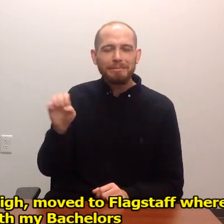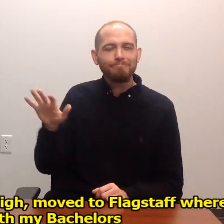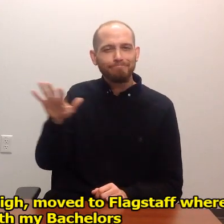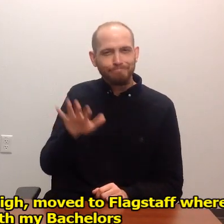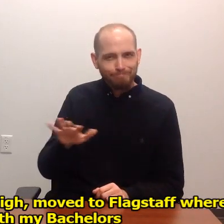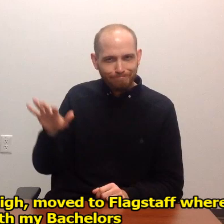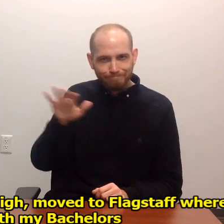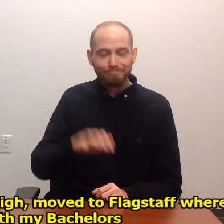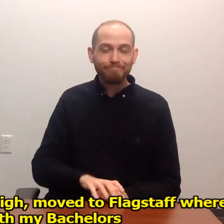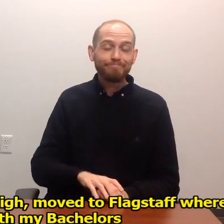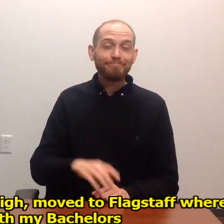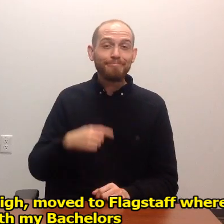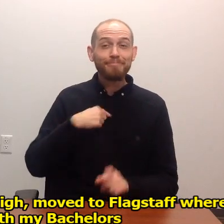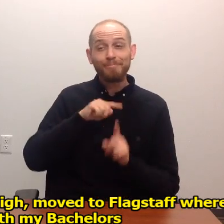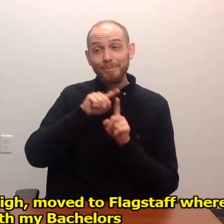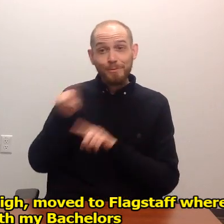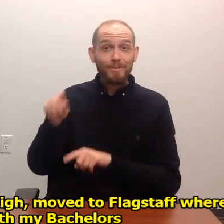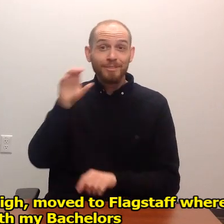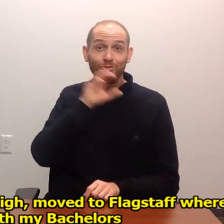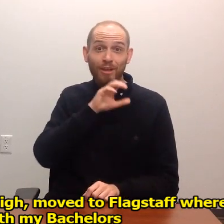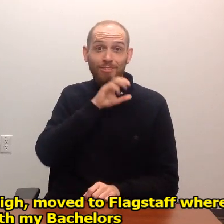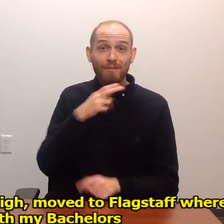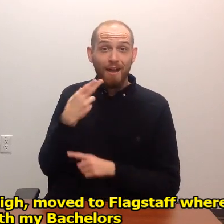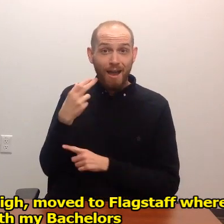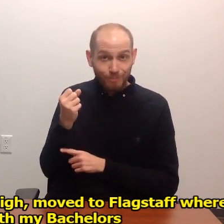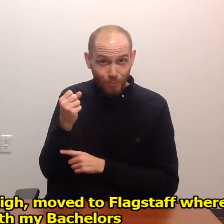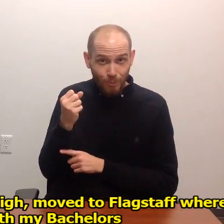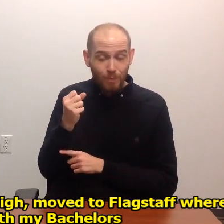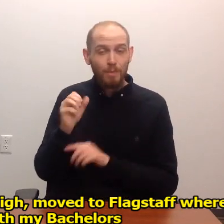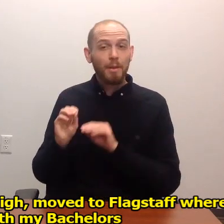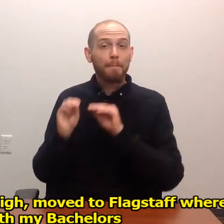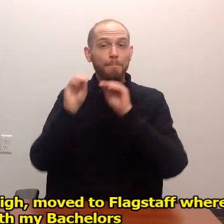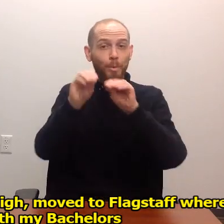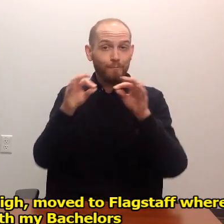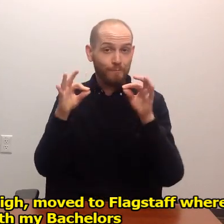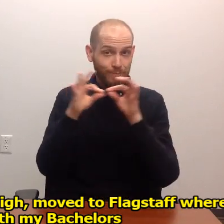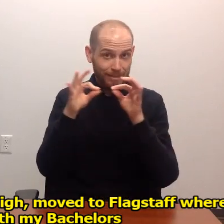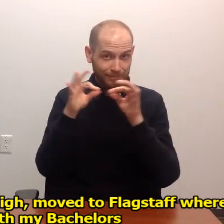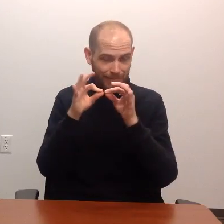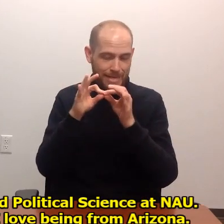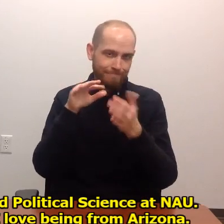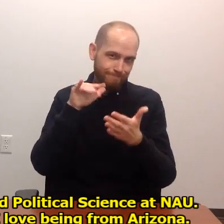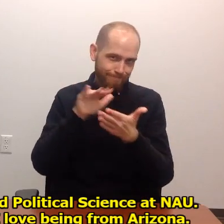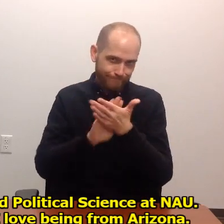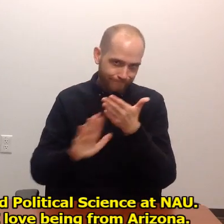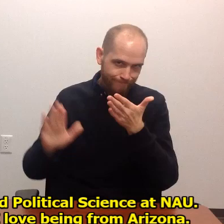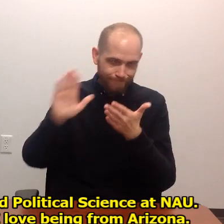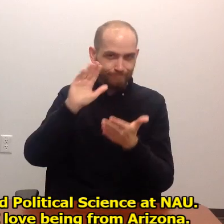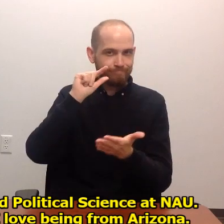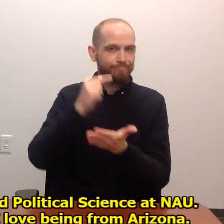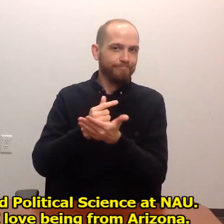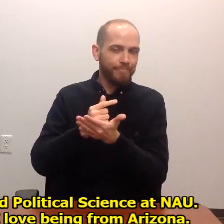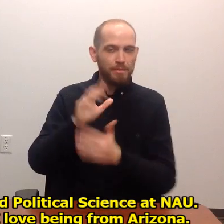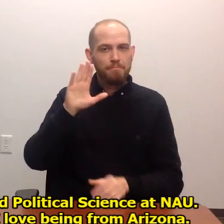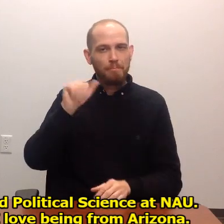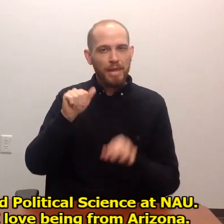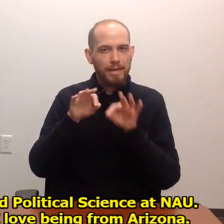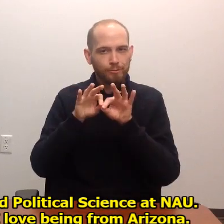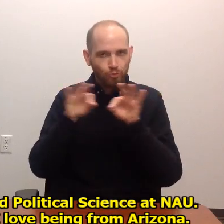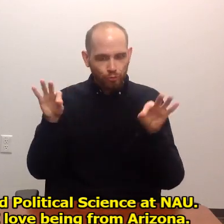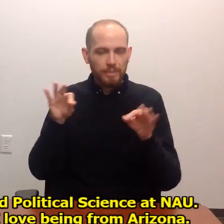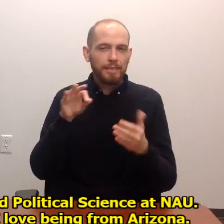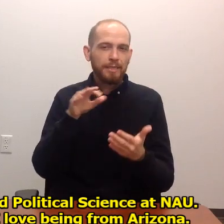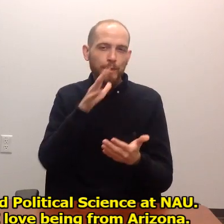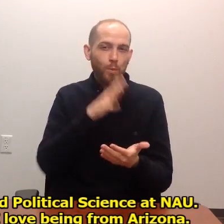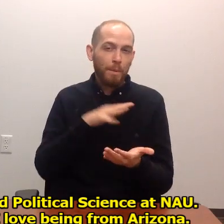with Chandler High, moved to Flagstaff where I graduated with my bachelor's in Women's Studies and Political